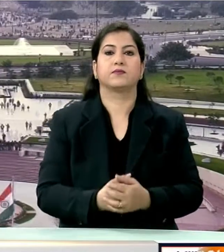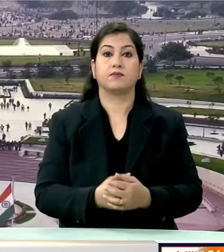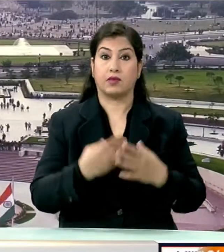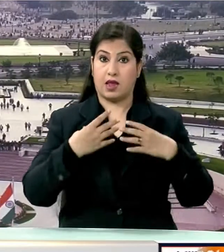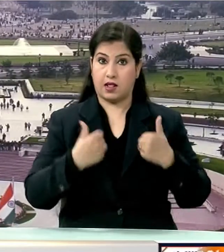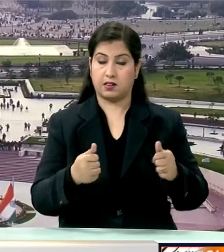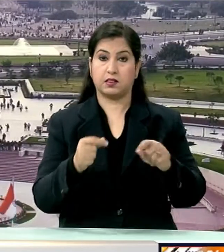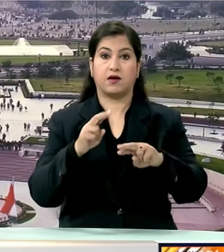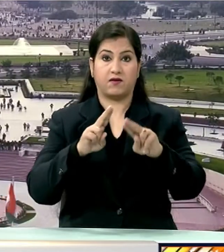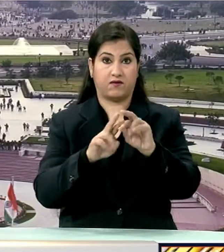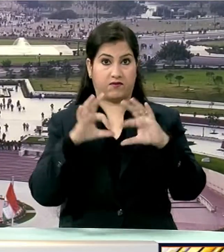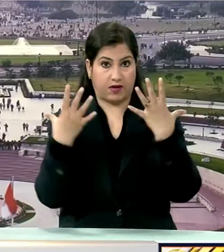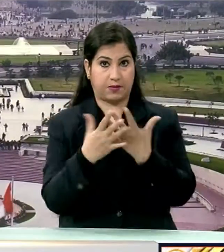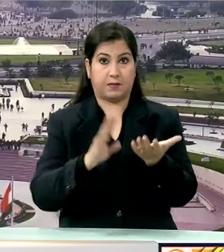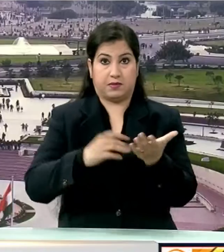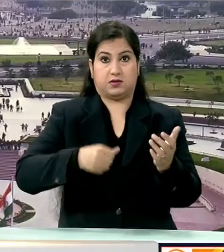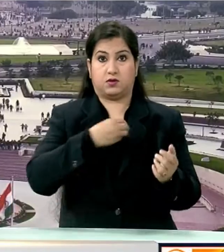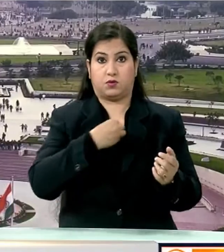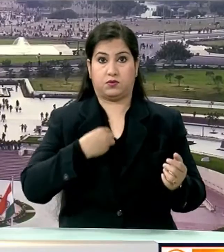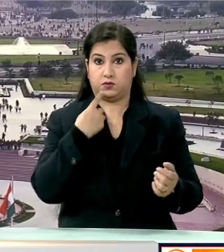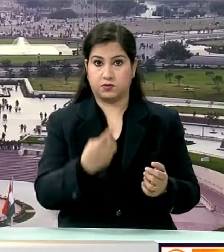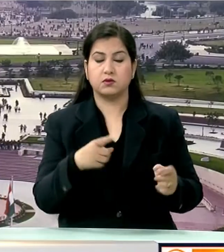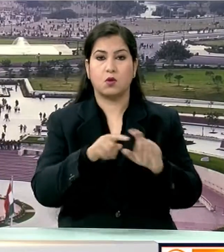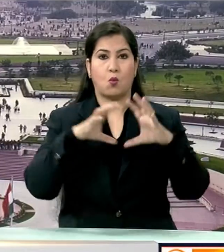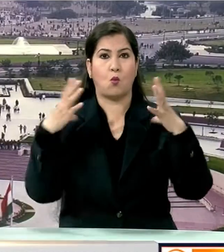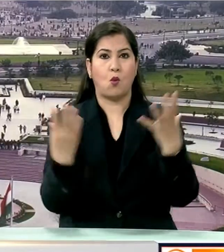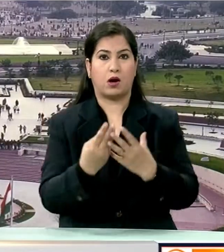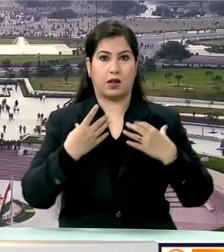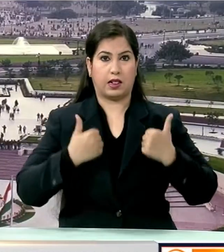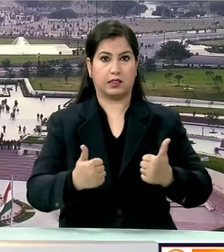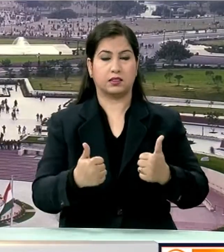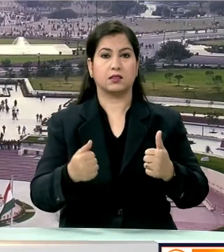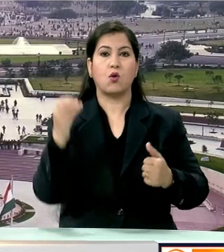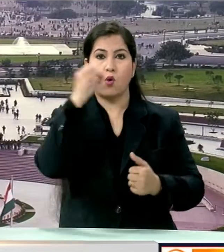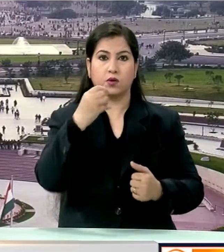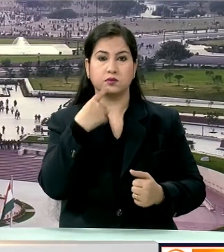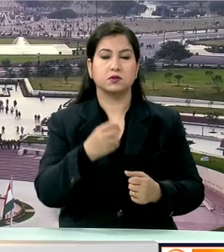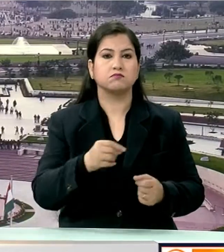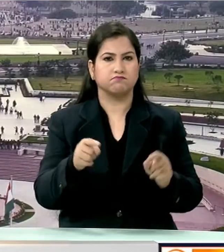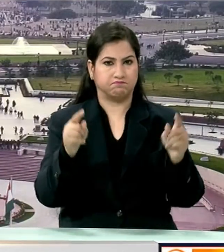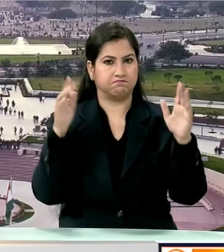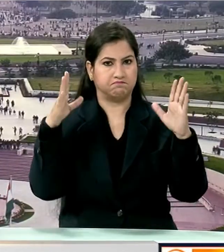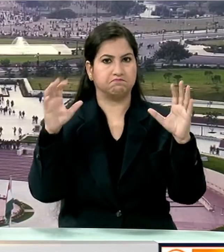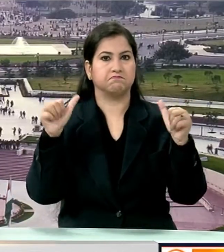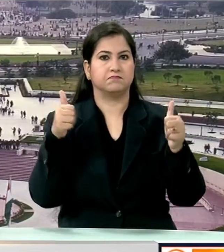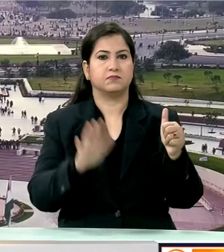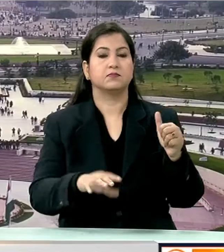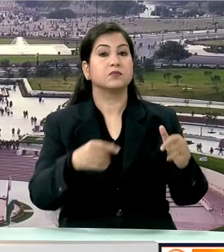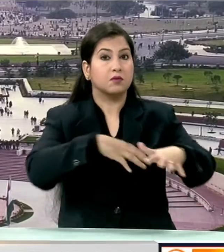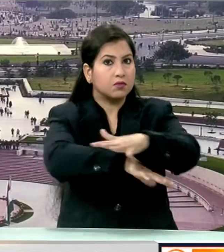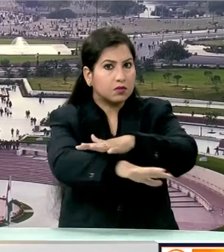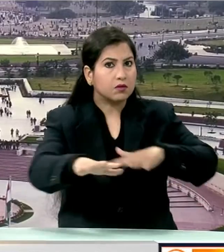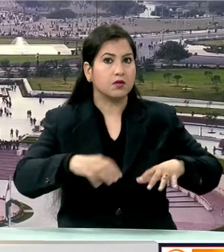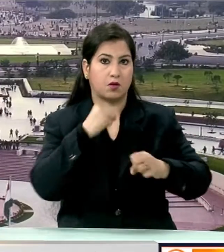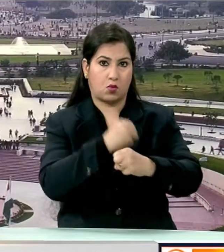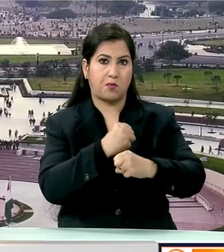Family Welfare Minister Dr. Harshvardhan said that the World Health Organization has praised the initiatives and schemes